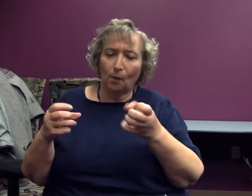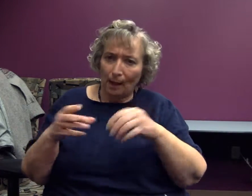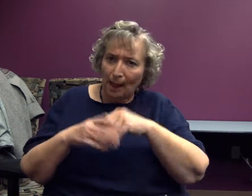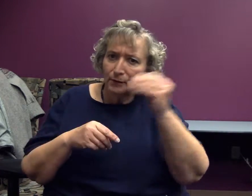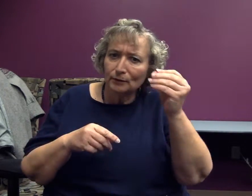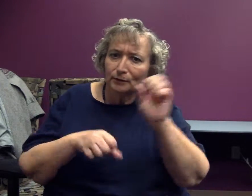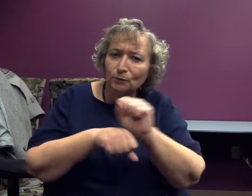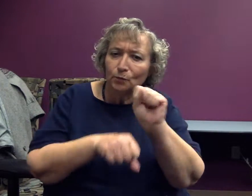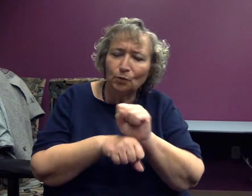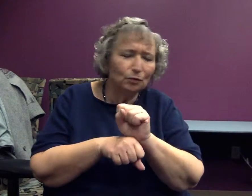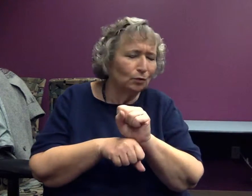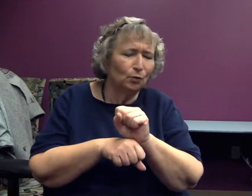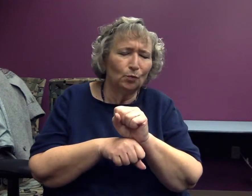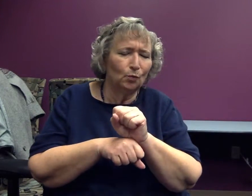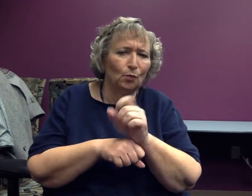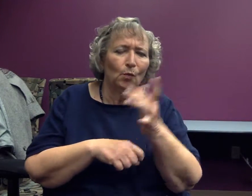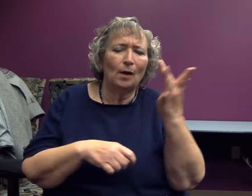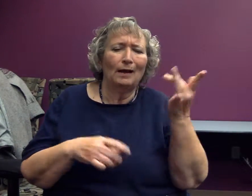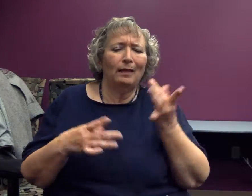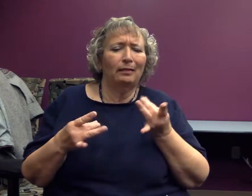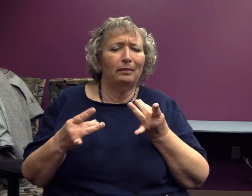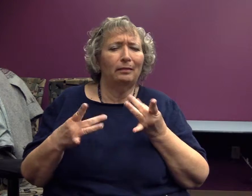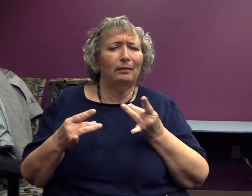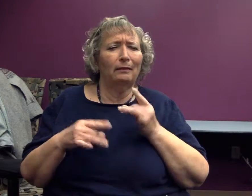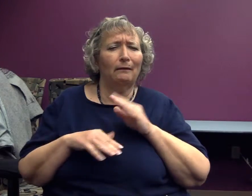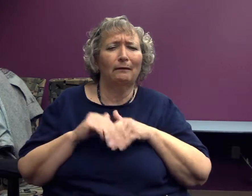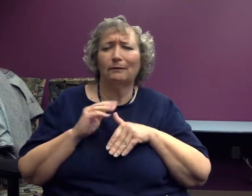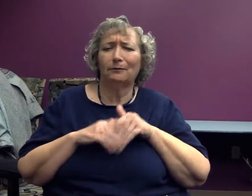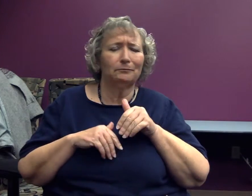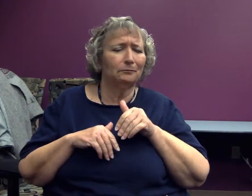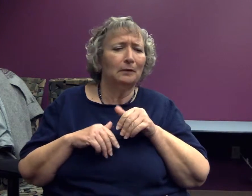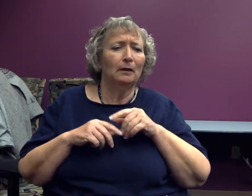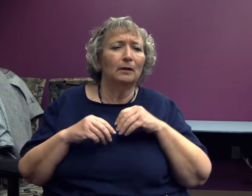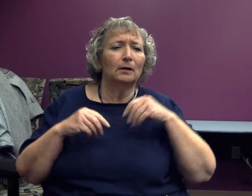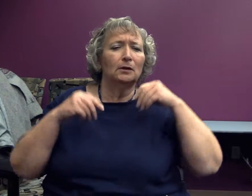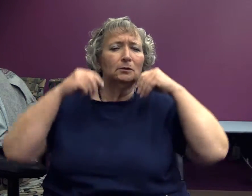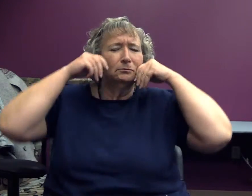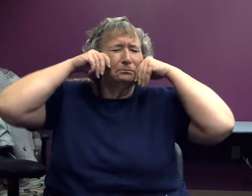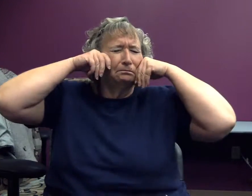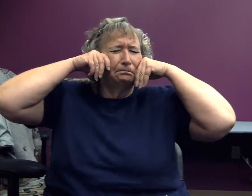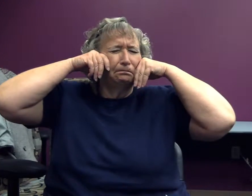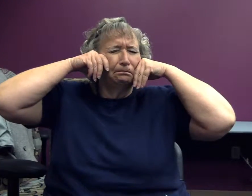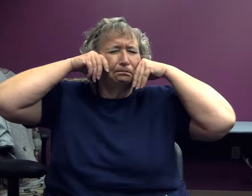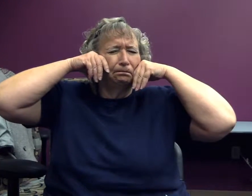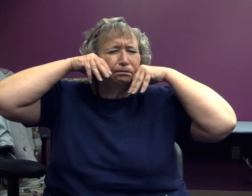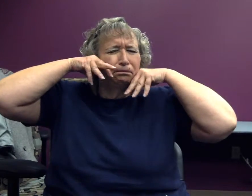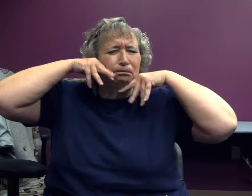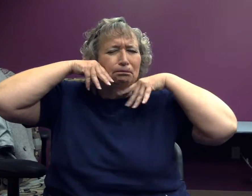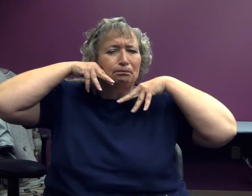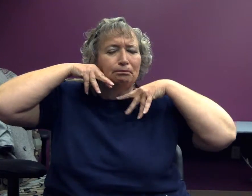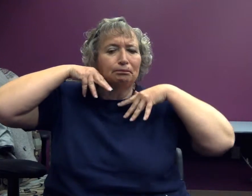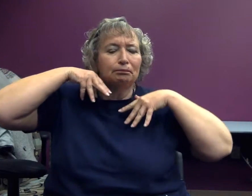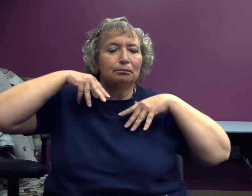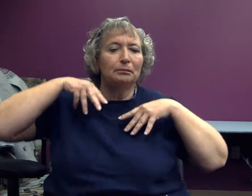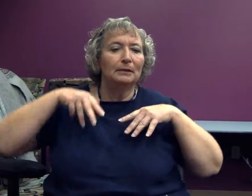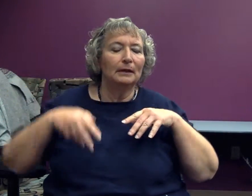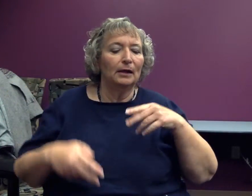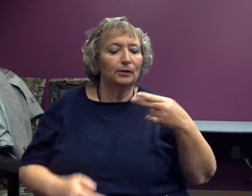humid? Okay. It's sticky, muggy, it's not very comfortable. You sweat usually a lot more easily on humid days because there's a lot more